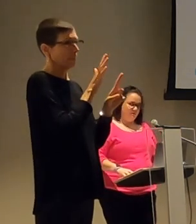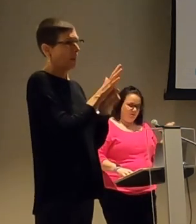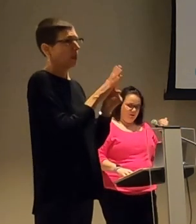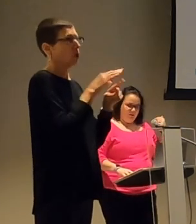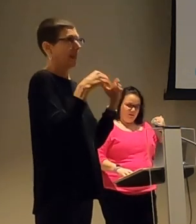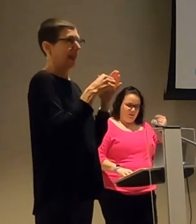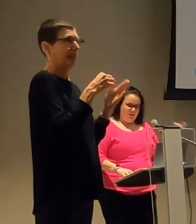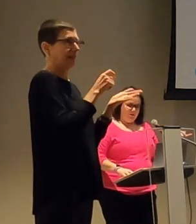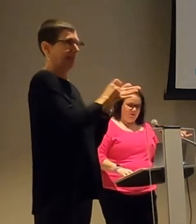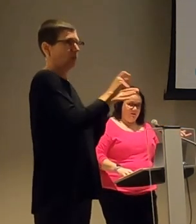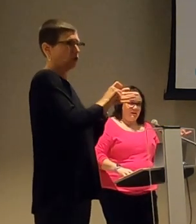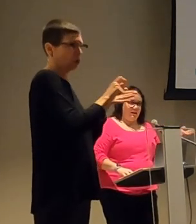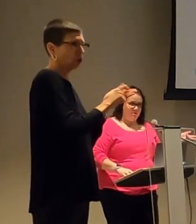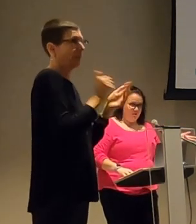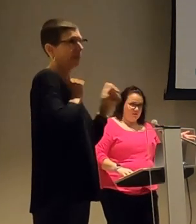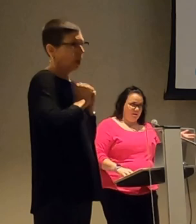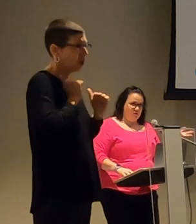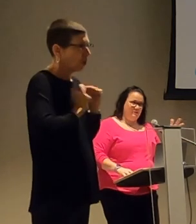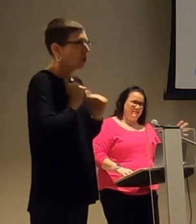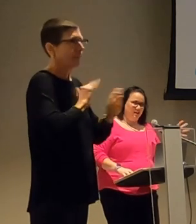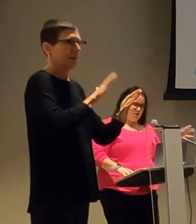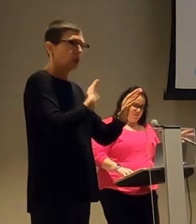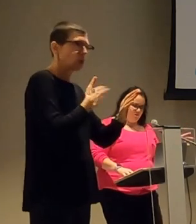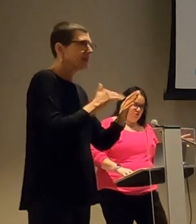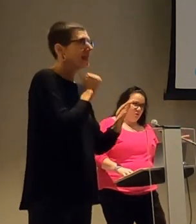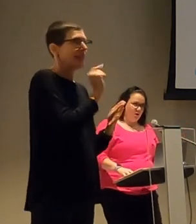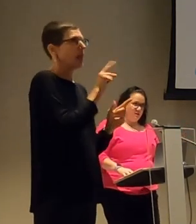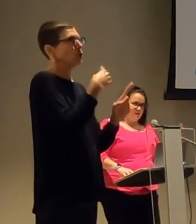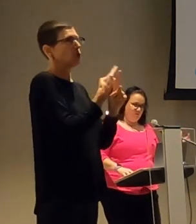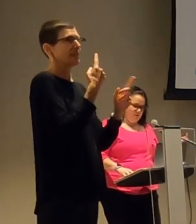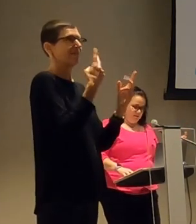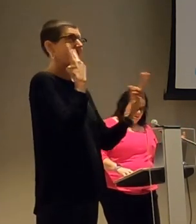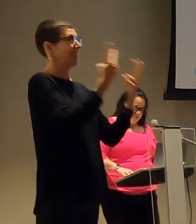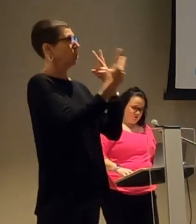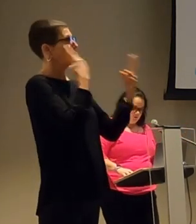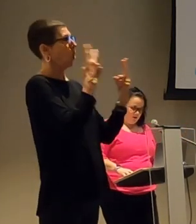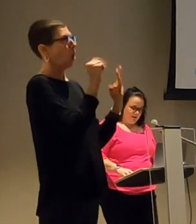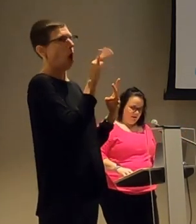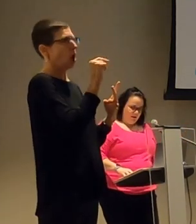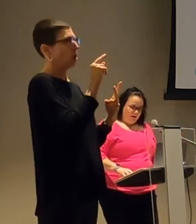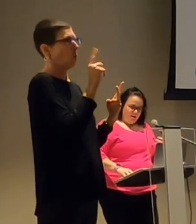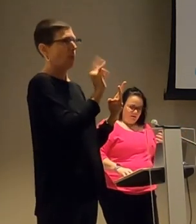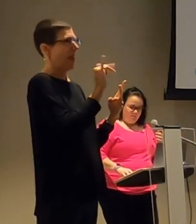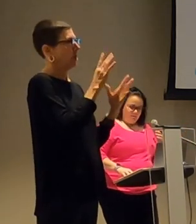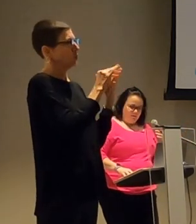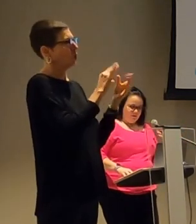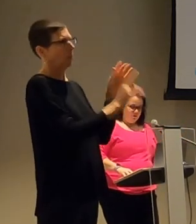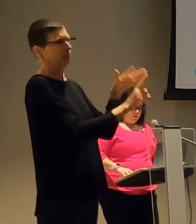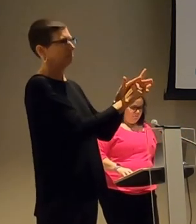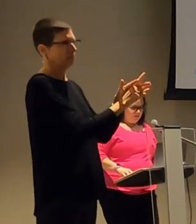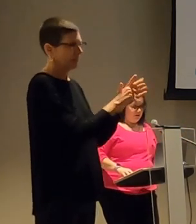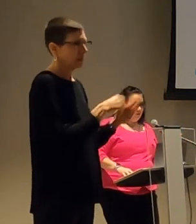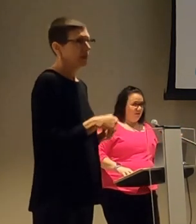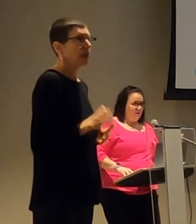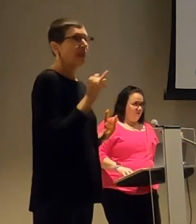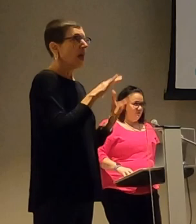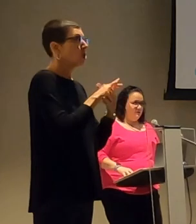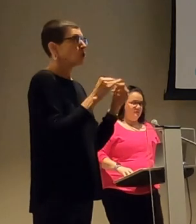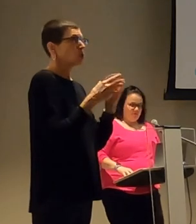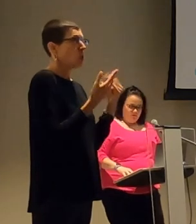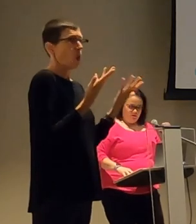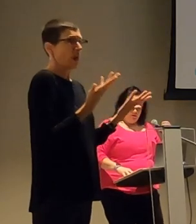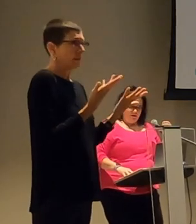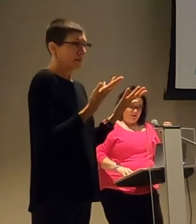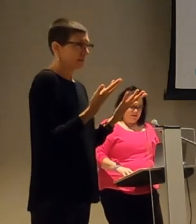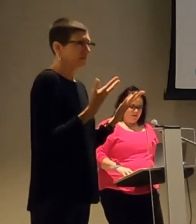literature, theater, and music. So it's not just visual arts that we see this story. The story basically